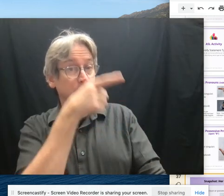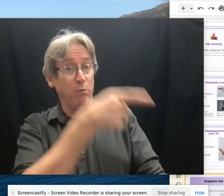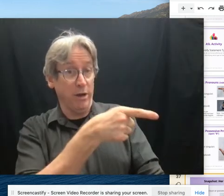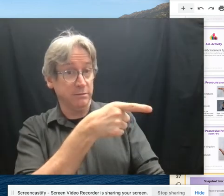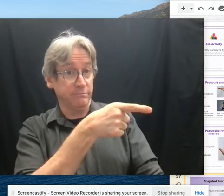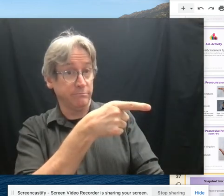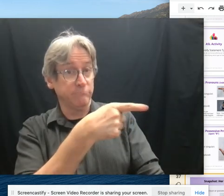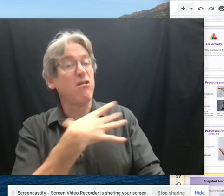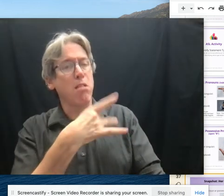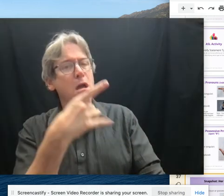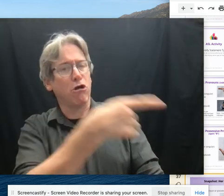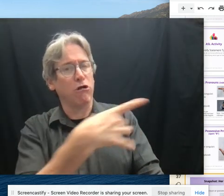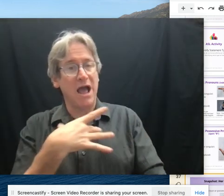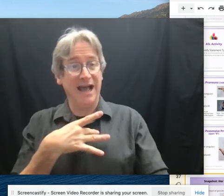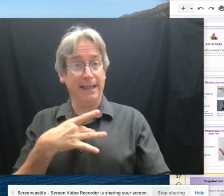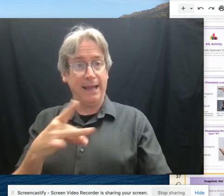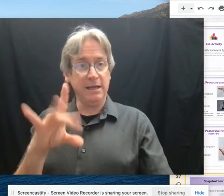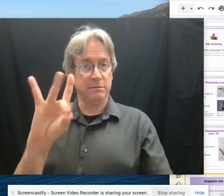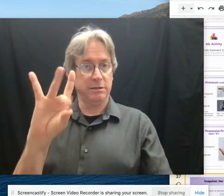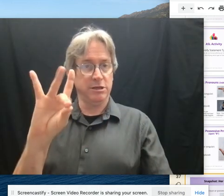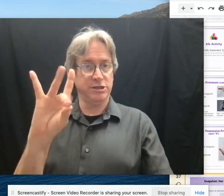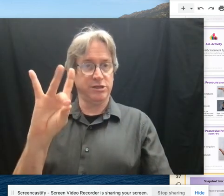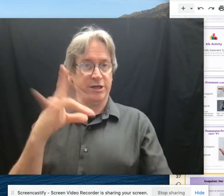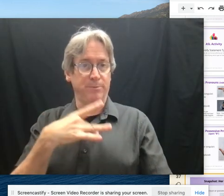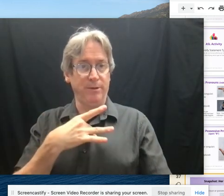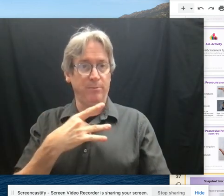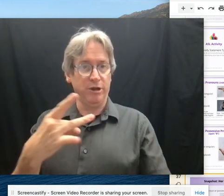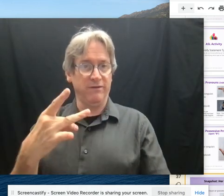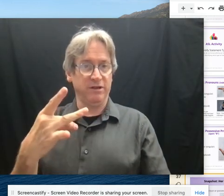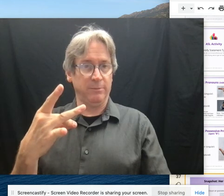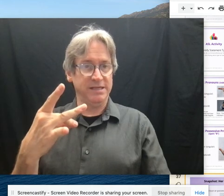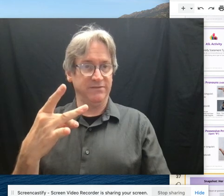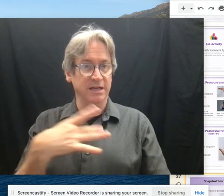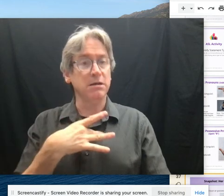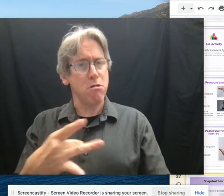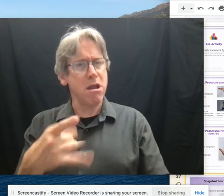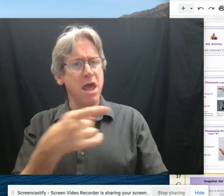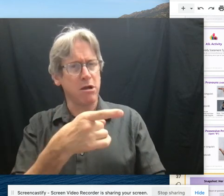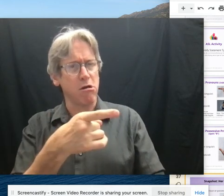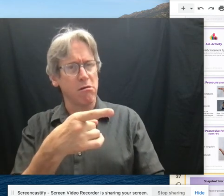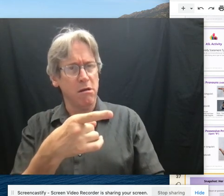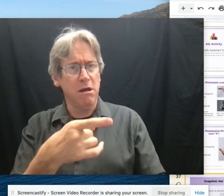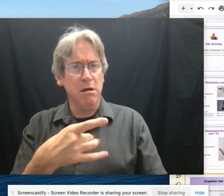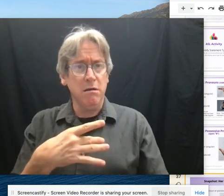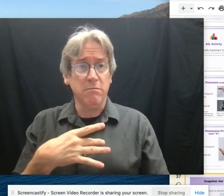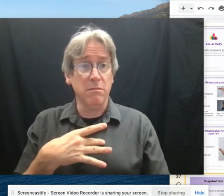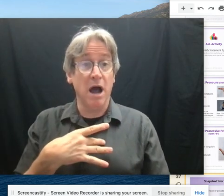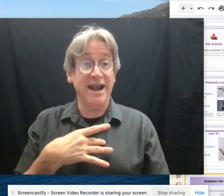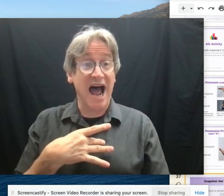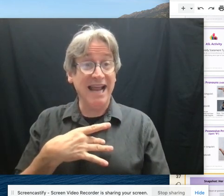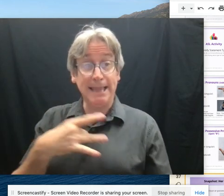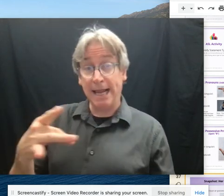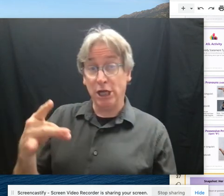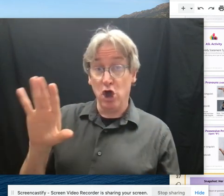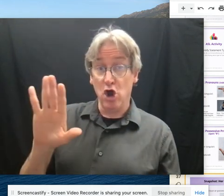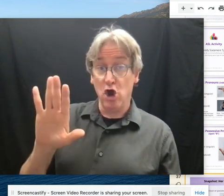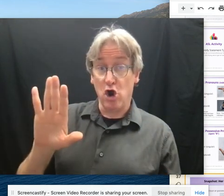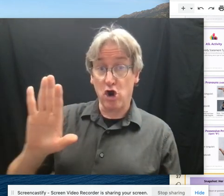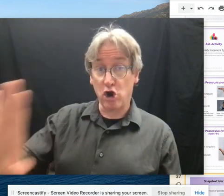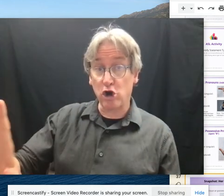You're going to point. Like her. I like. So it's like you're pulling off a little piece of lint. Oh, I like her. And I